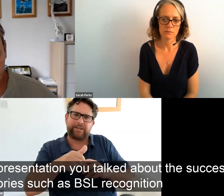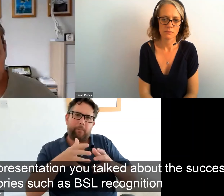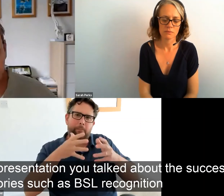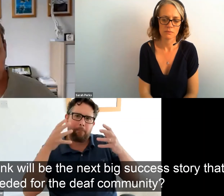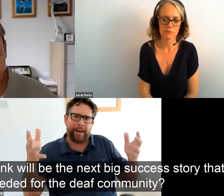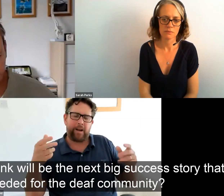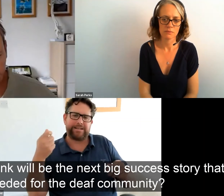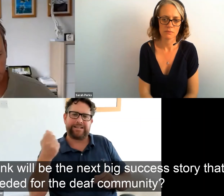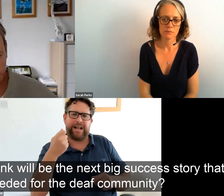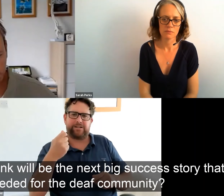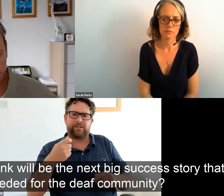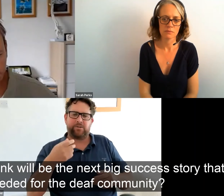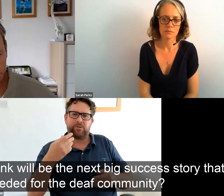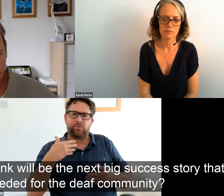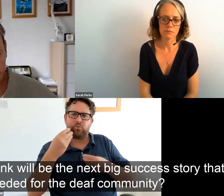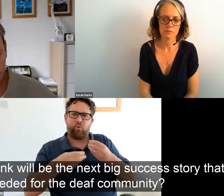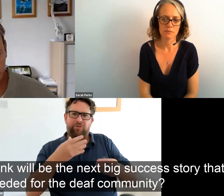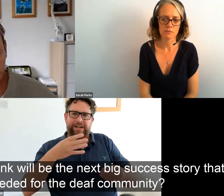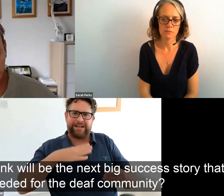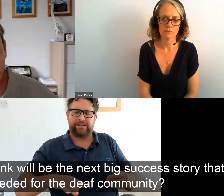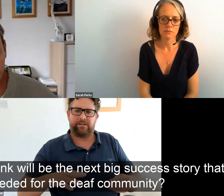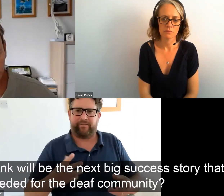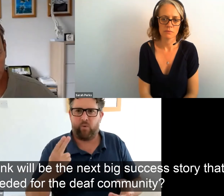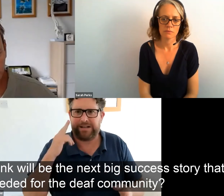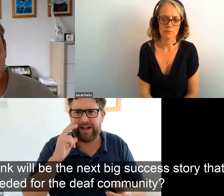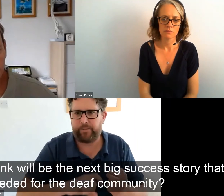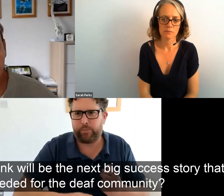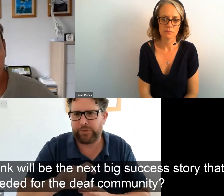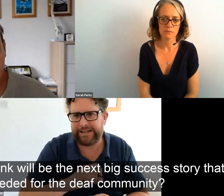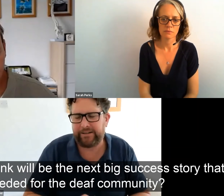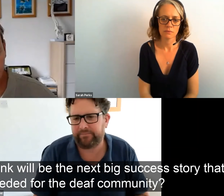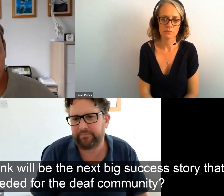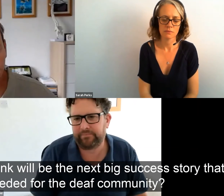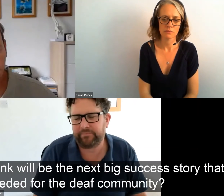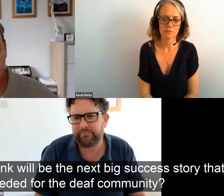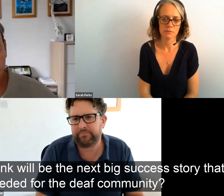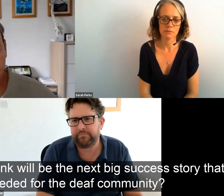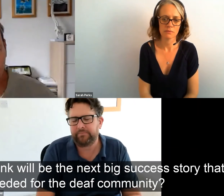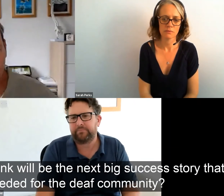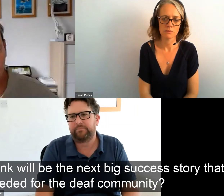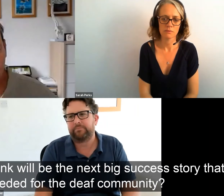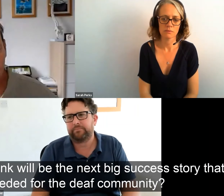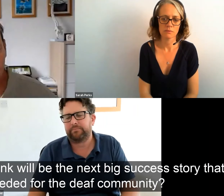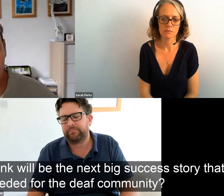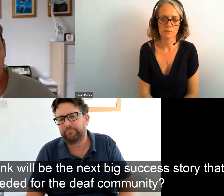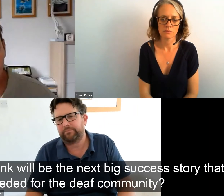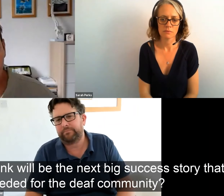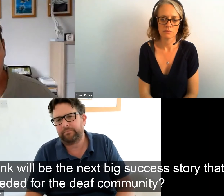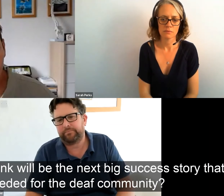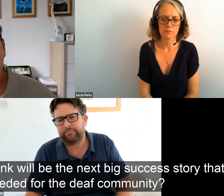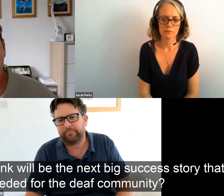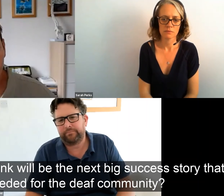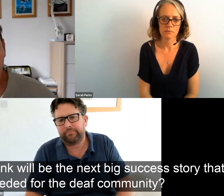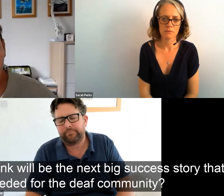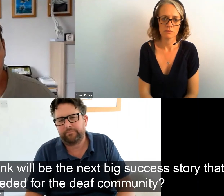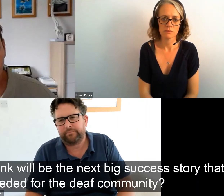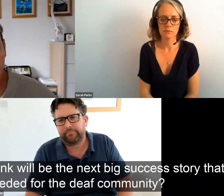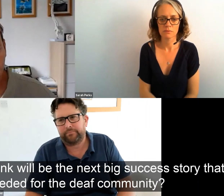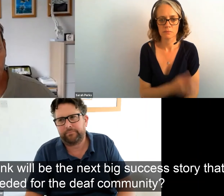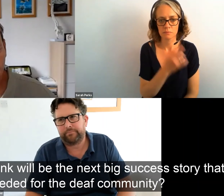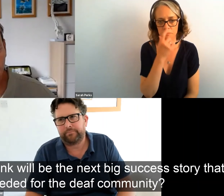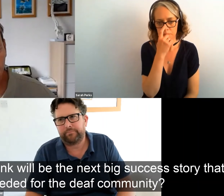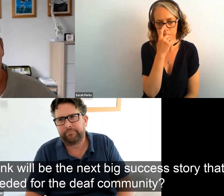recognition. What do you think will be the next big success story that is needed for the